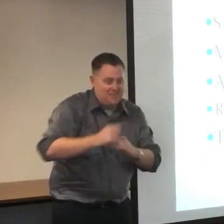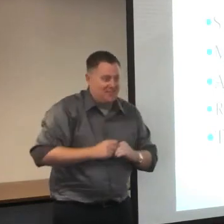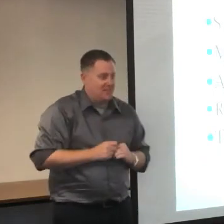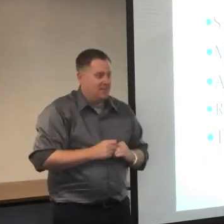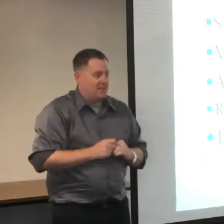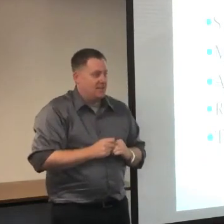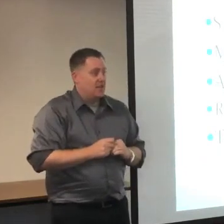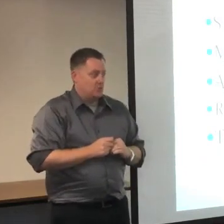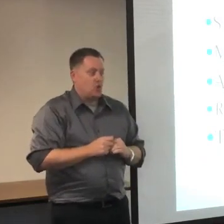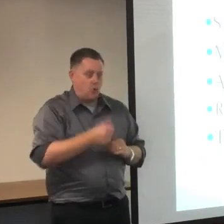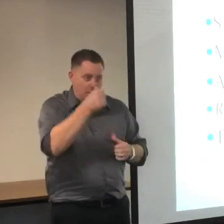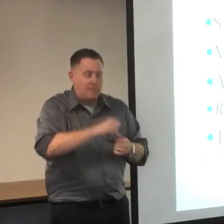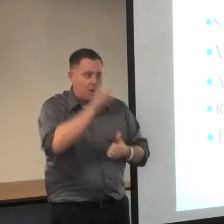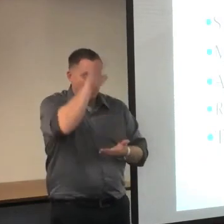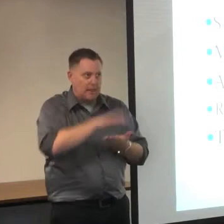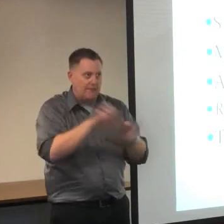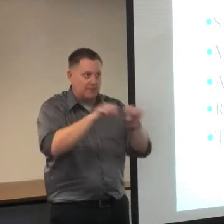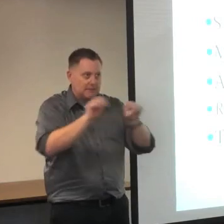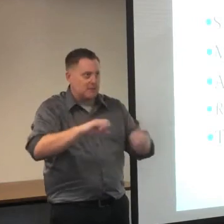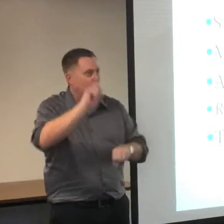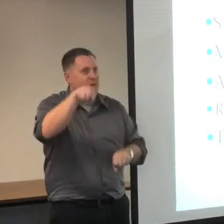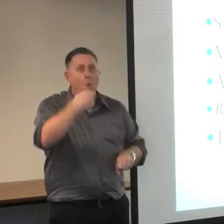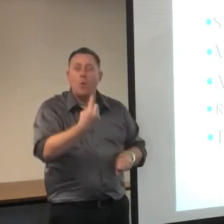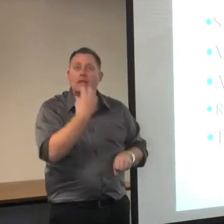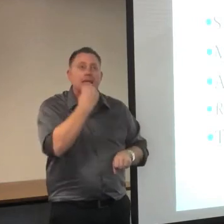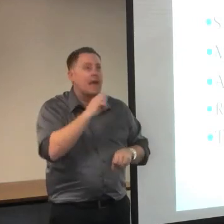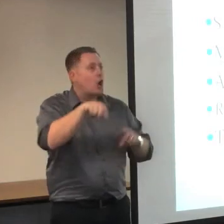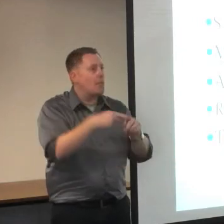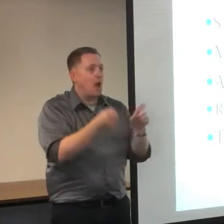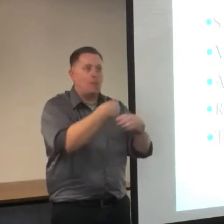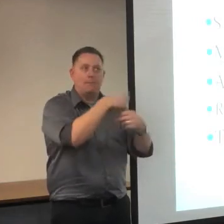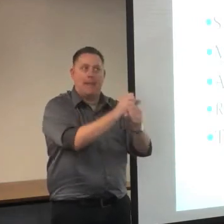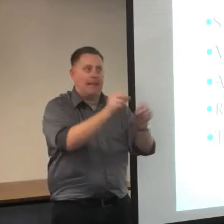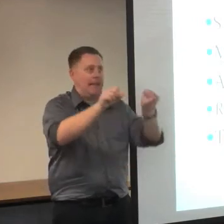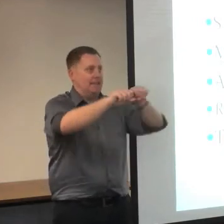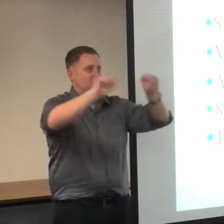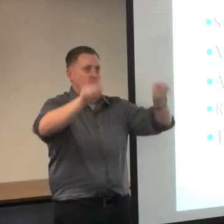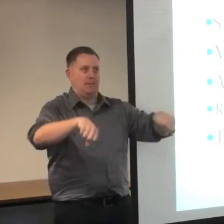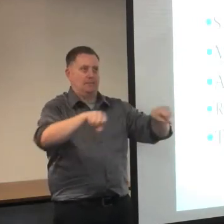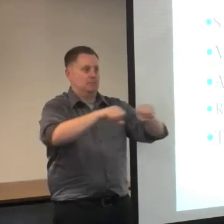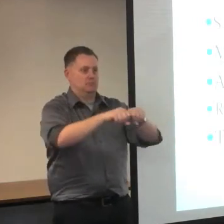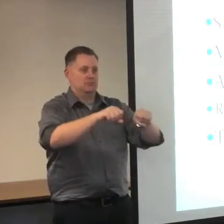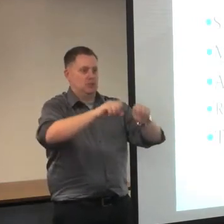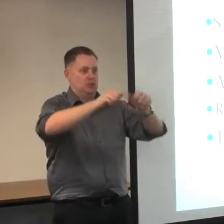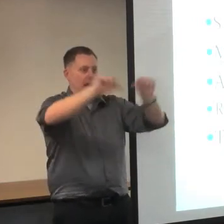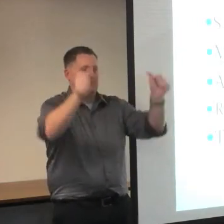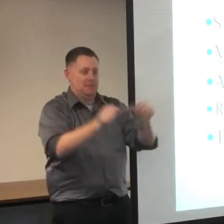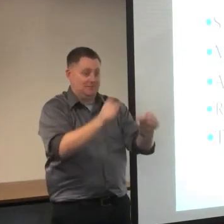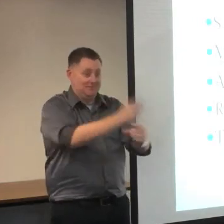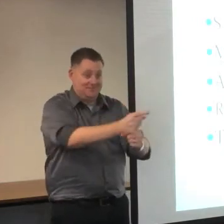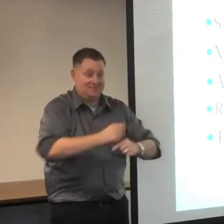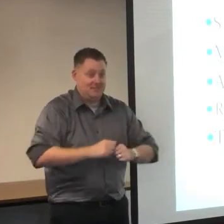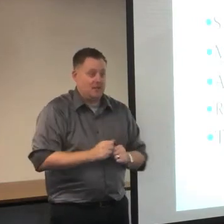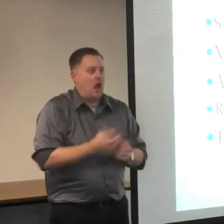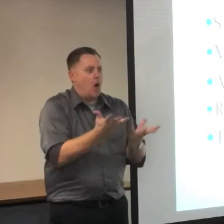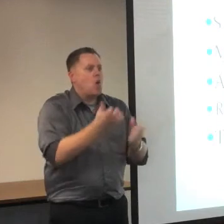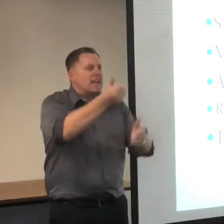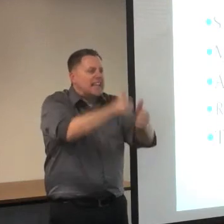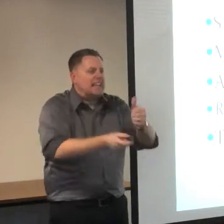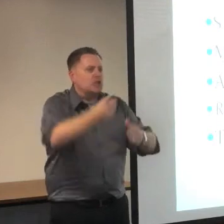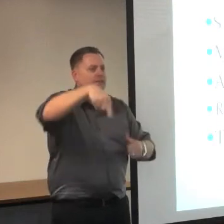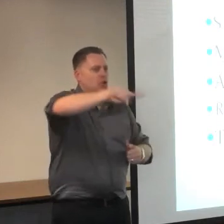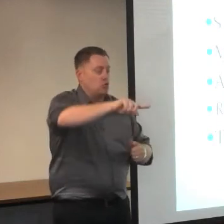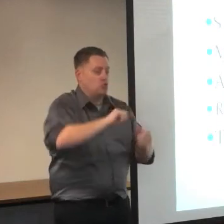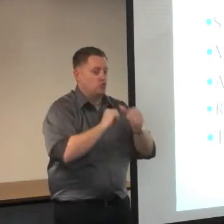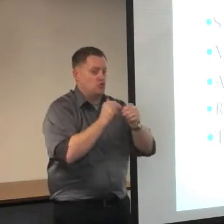of disbelief. We're a system that only cares about making shapes. And I want each of you to draw